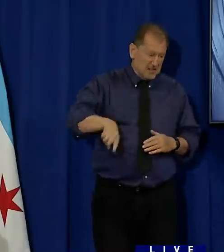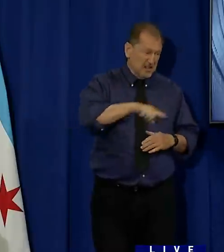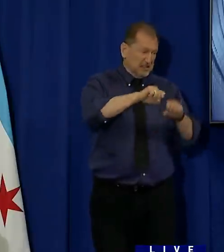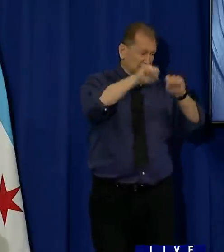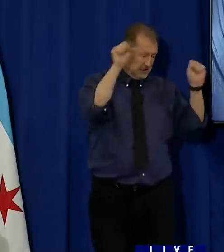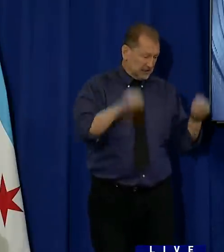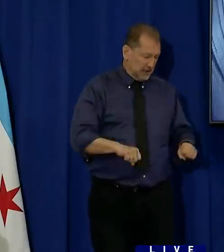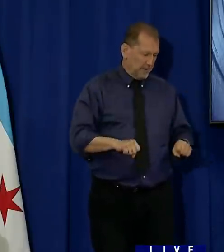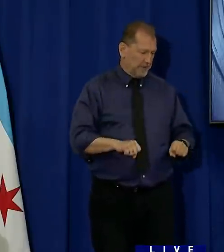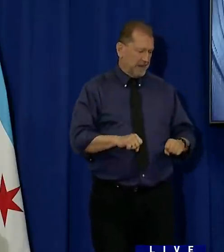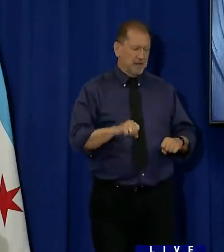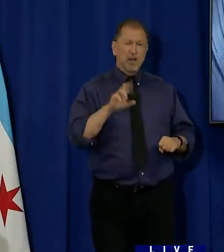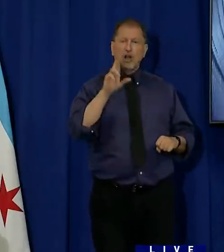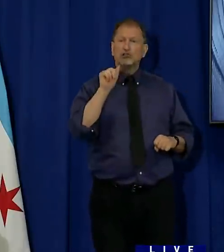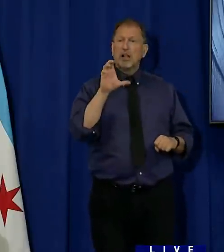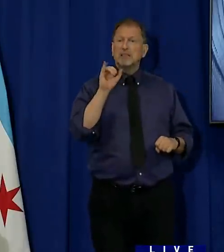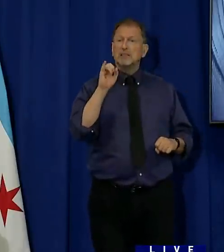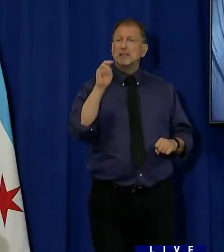systems of racism.